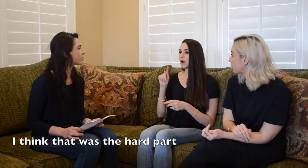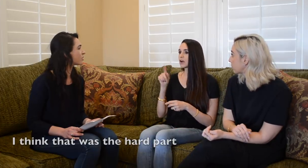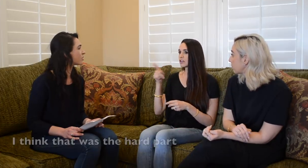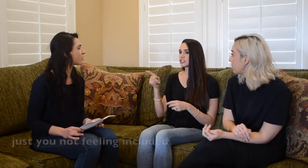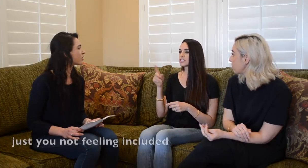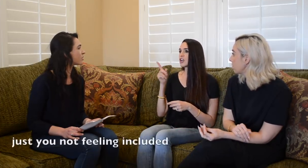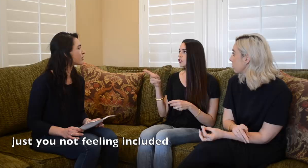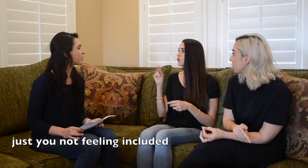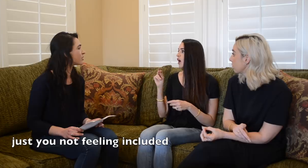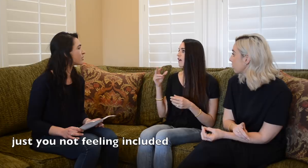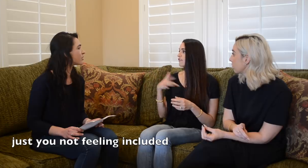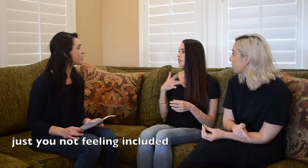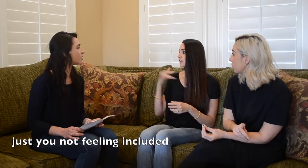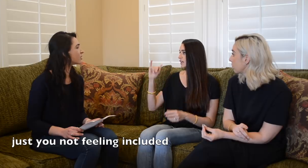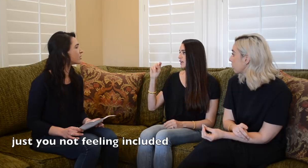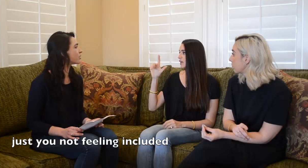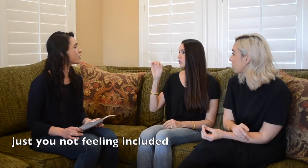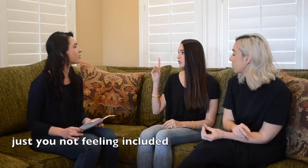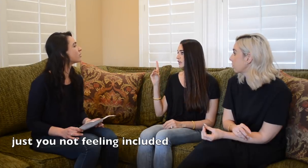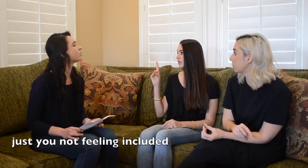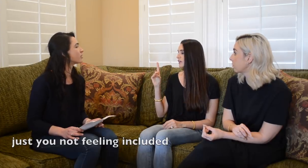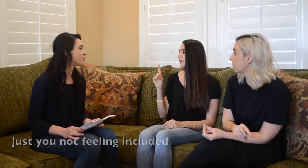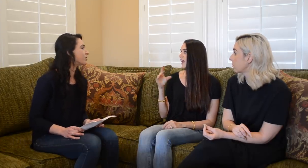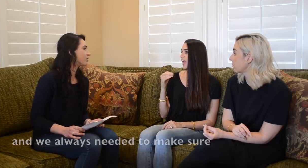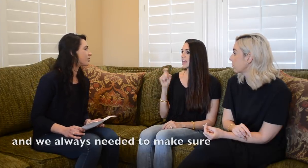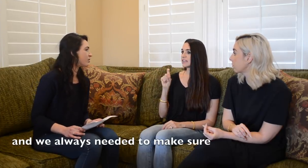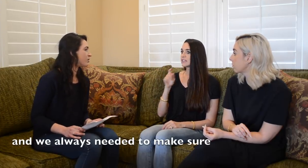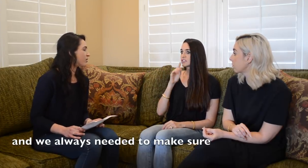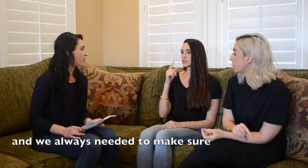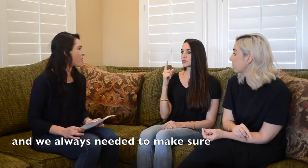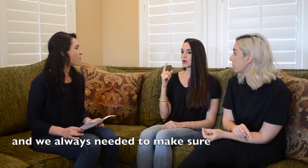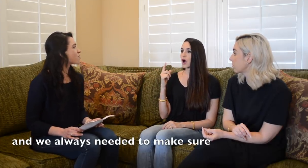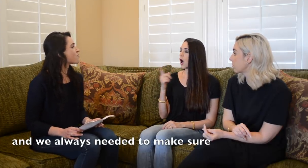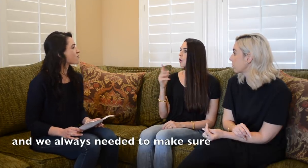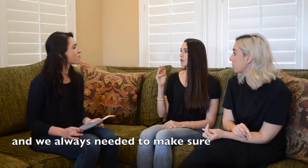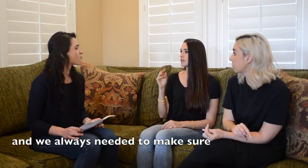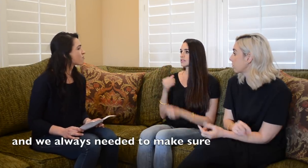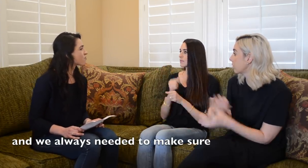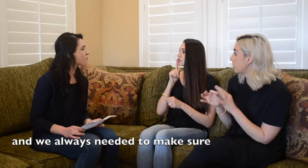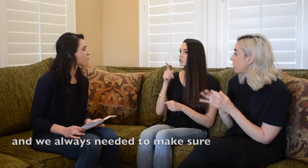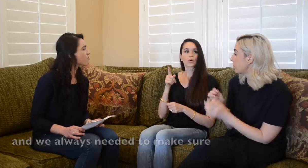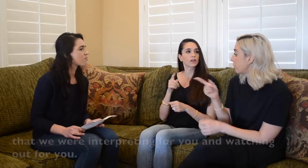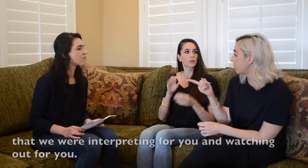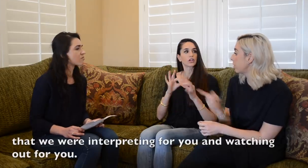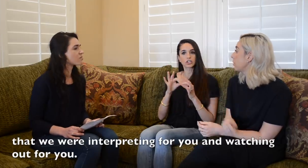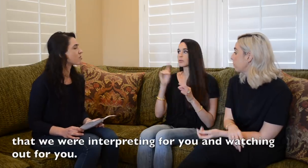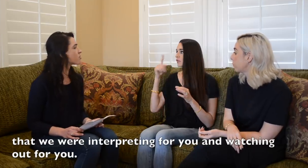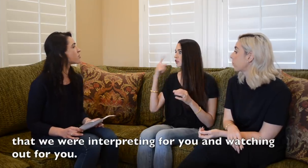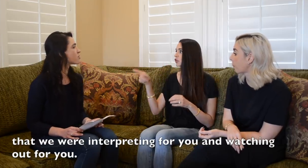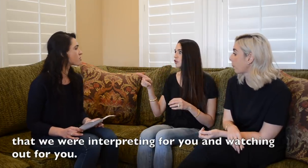part, just you not feeling included and needing to always make sure that we were interpreting for you